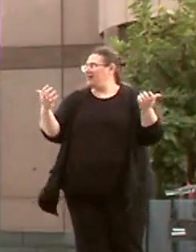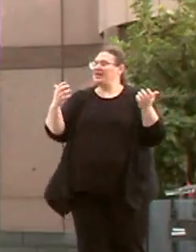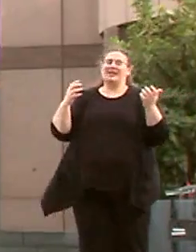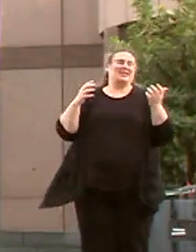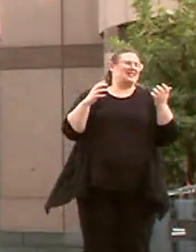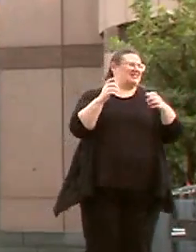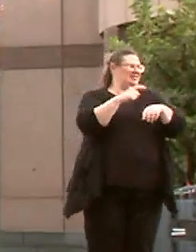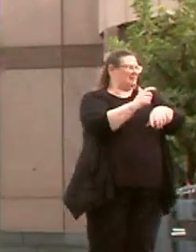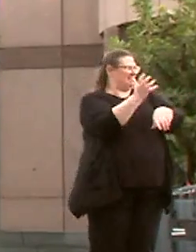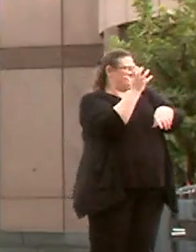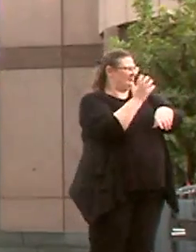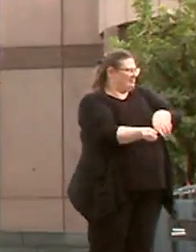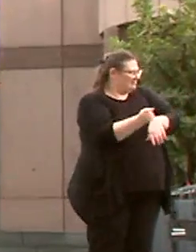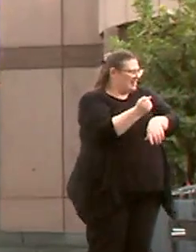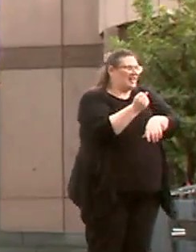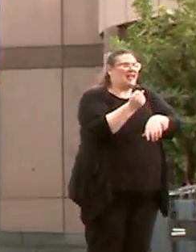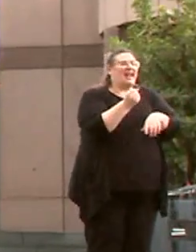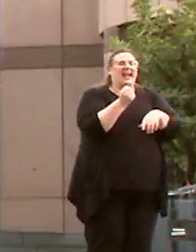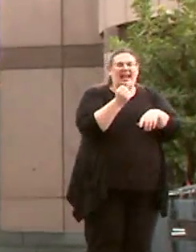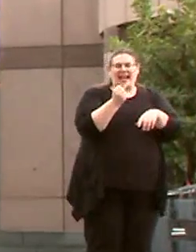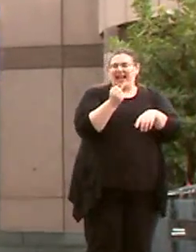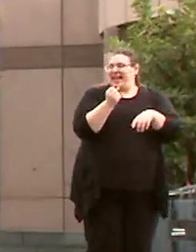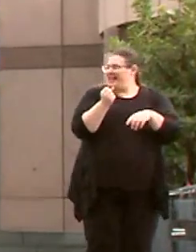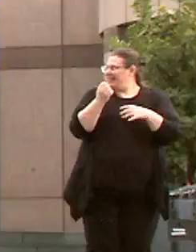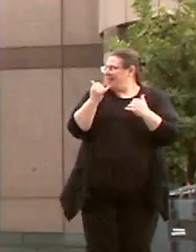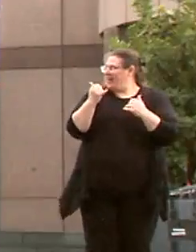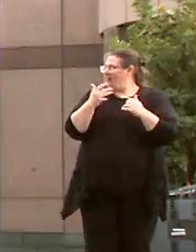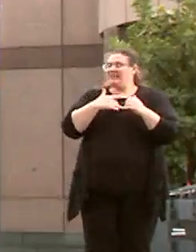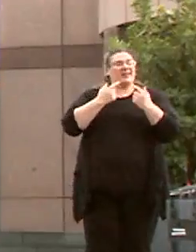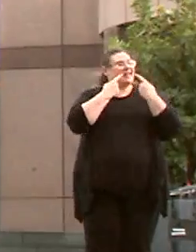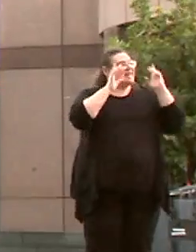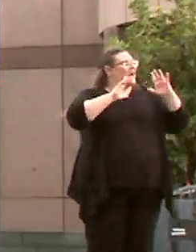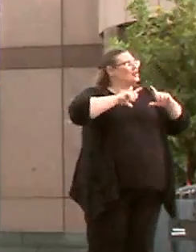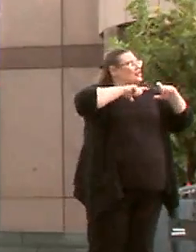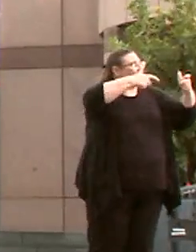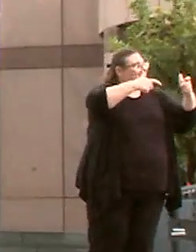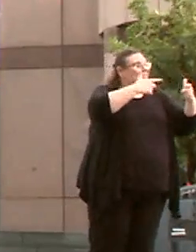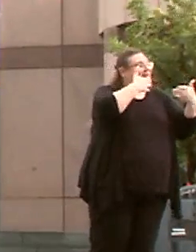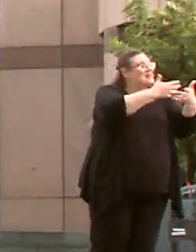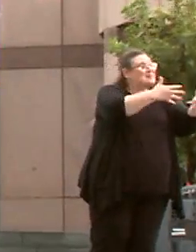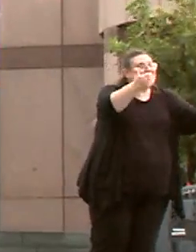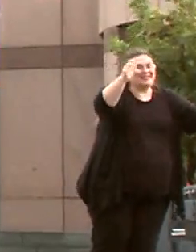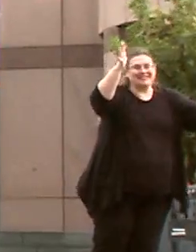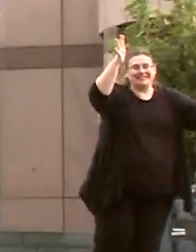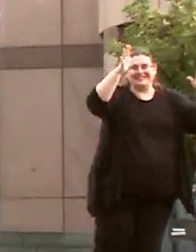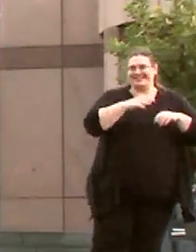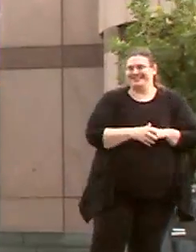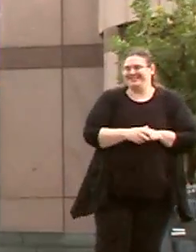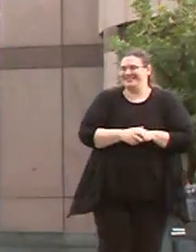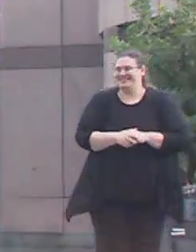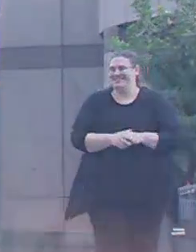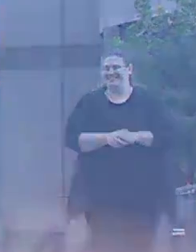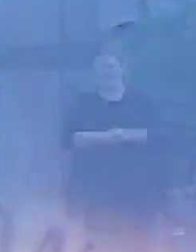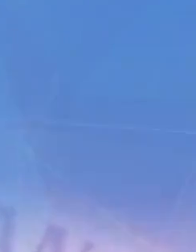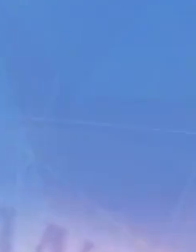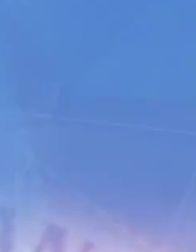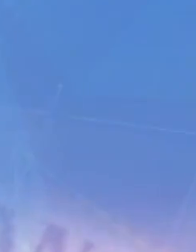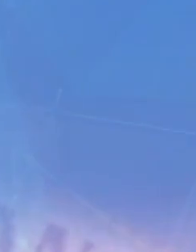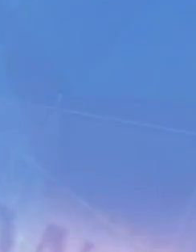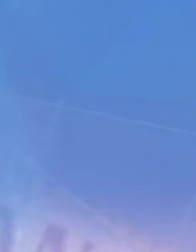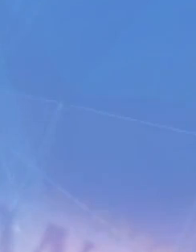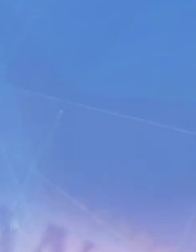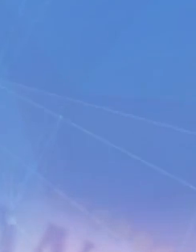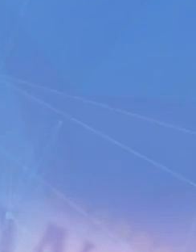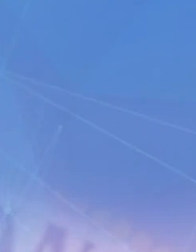time. And I believe I'm just going to give this over to our announcer. Thank you so much. The panelists applaud.